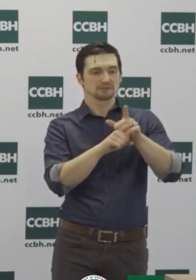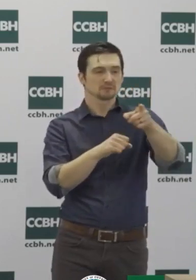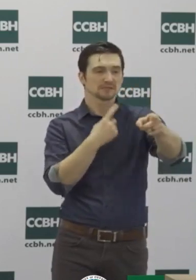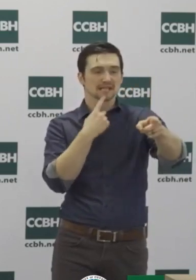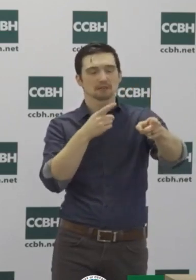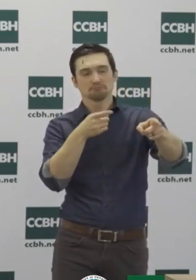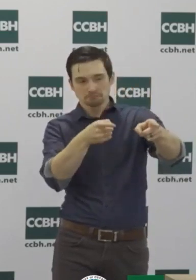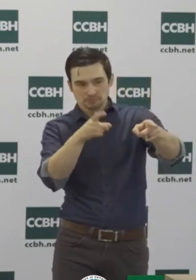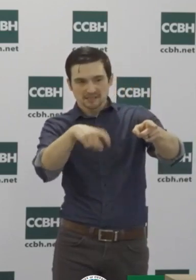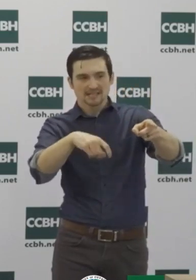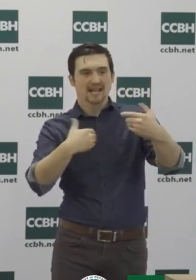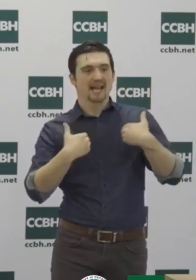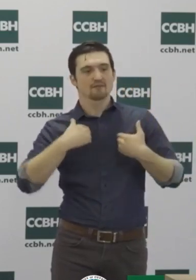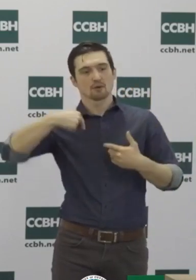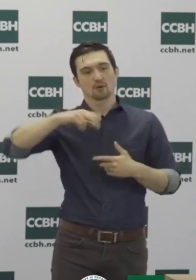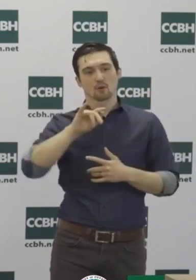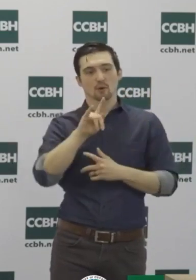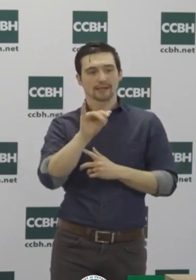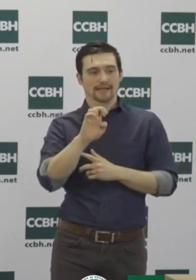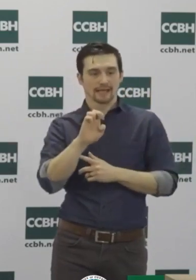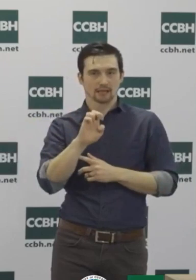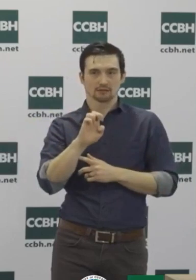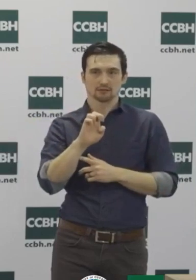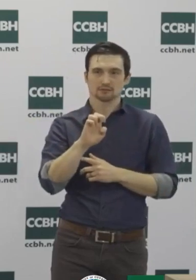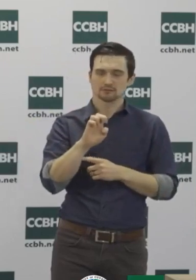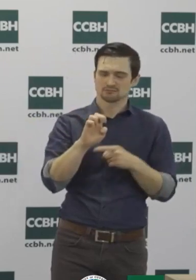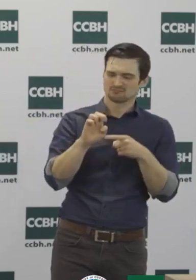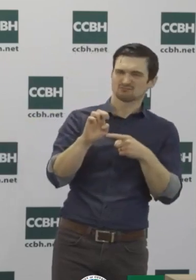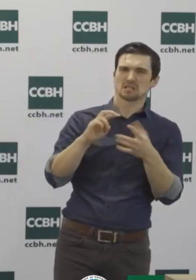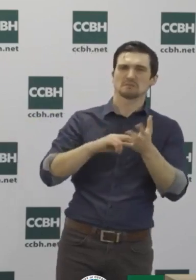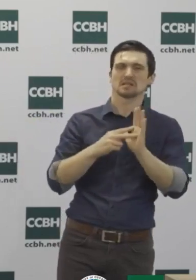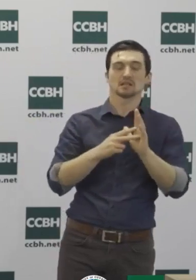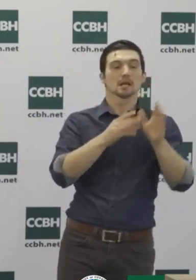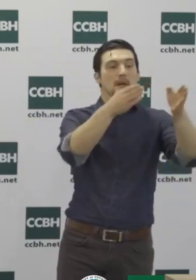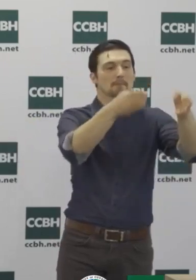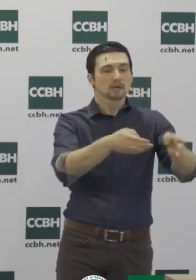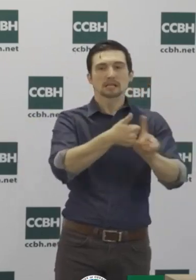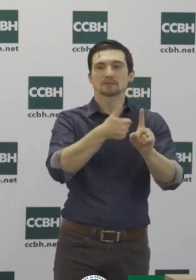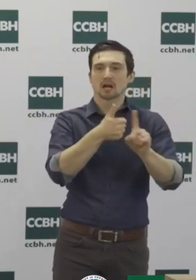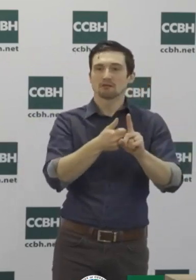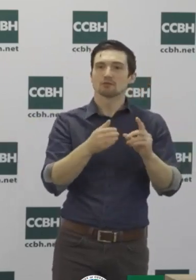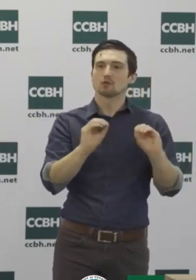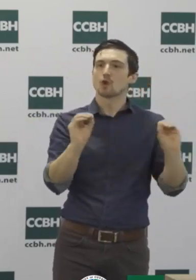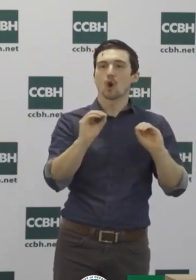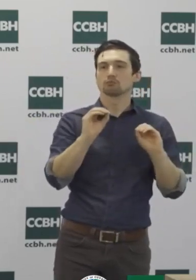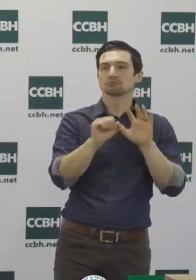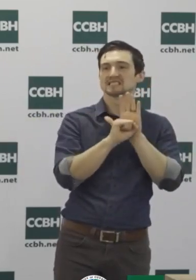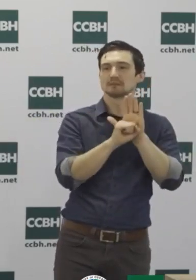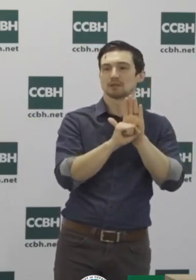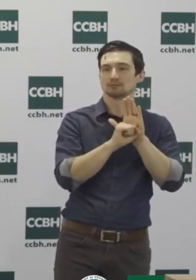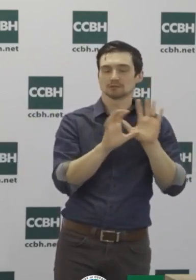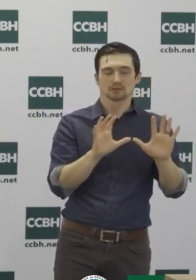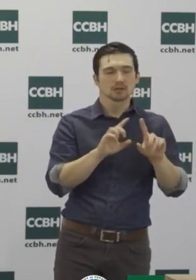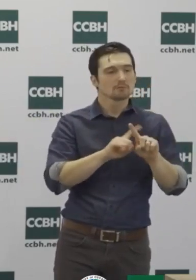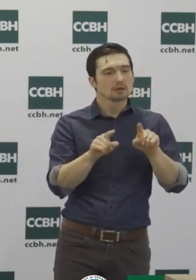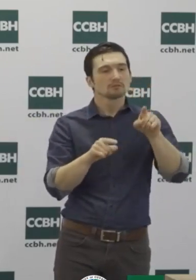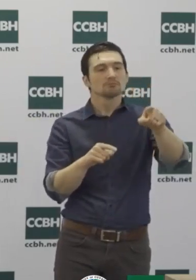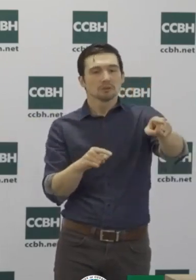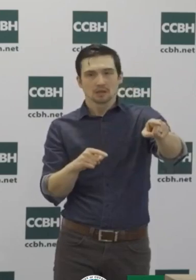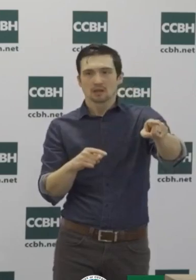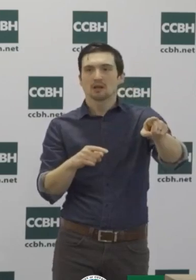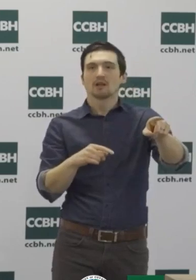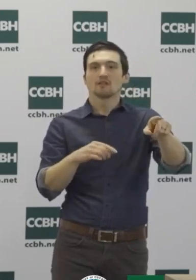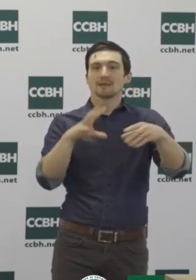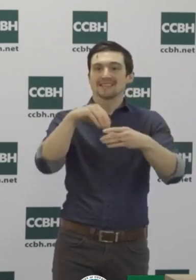in quarantine. So quarantine is for people who are well, and they will be in quarantine for 14 days